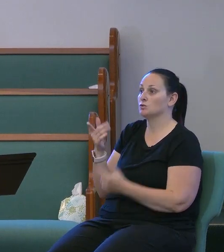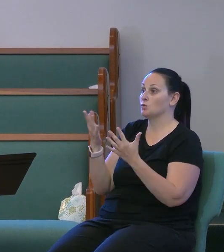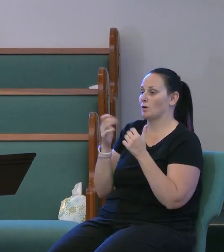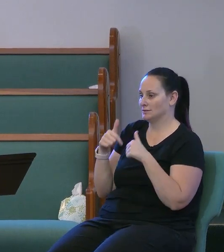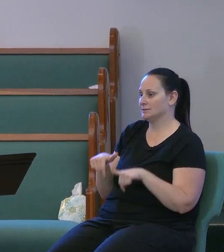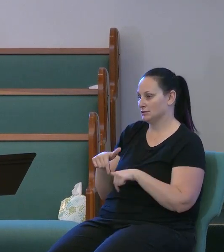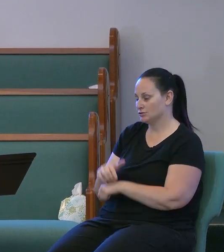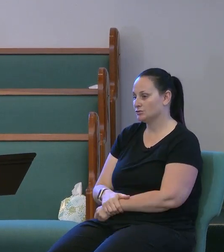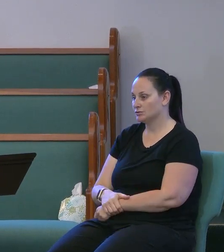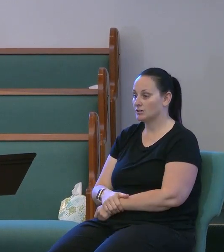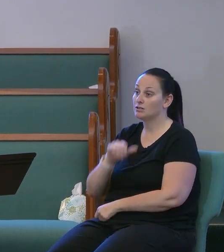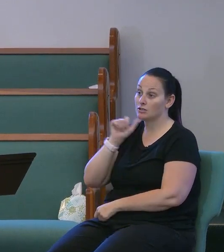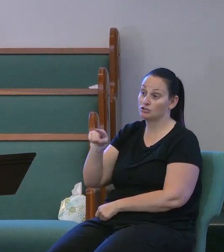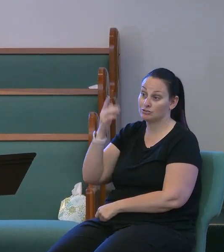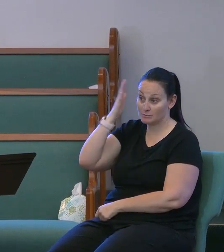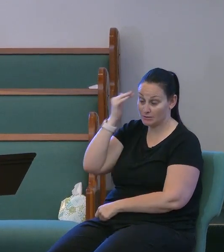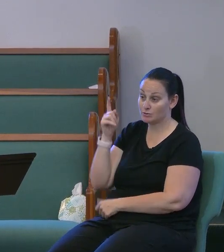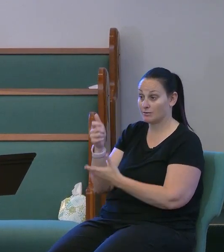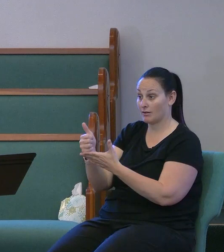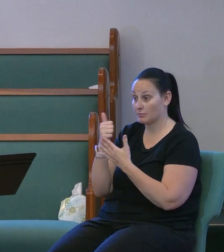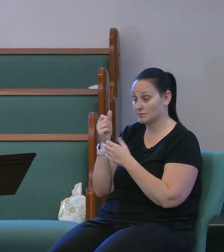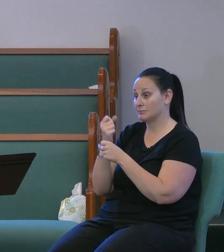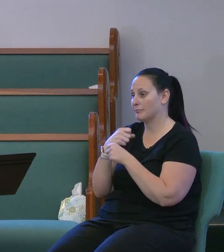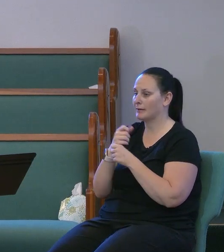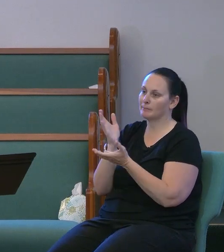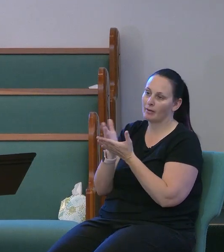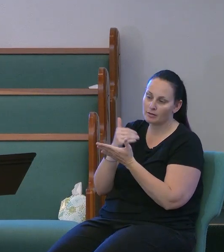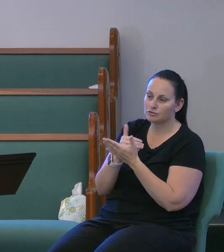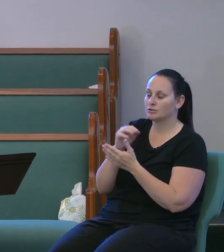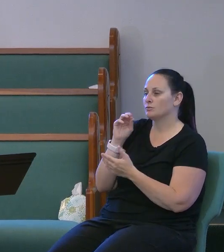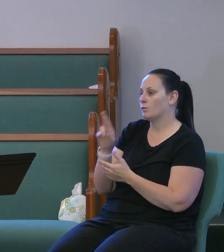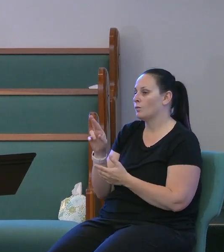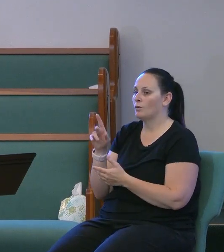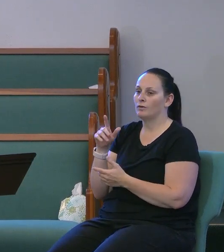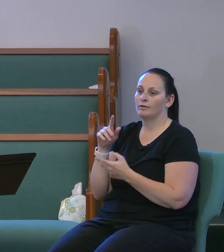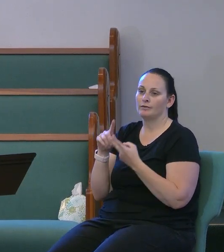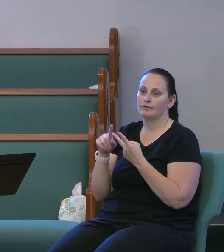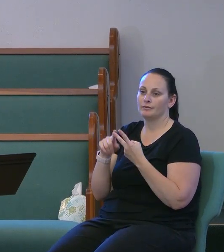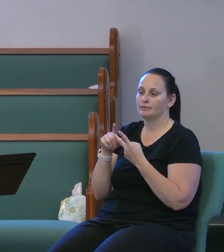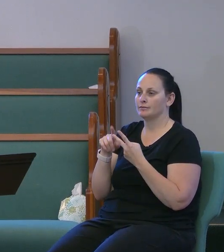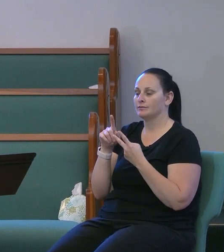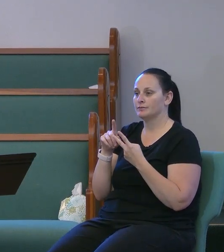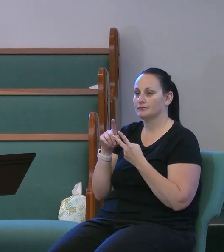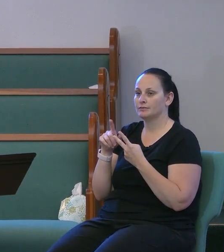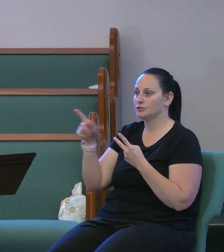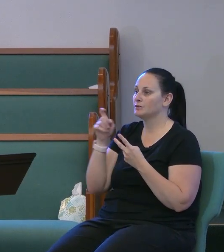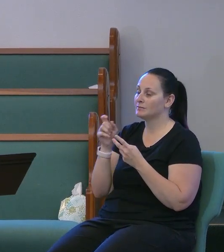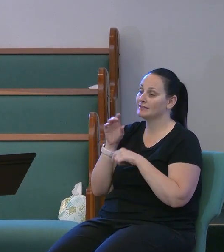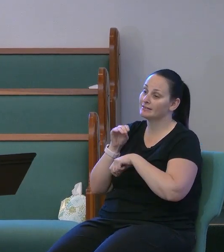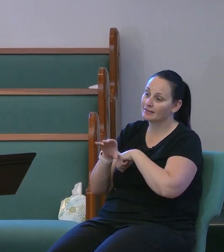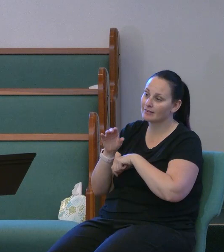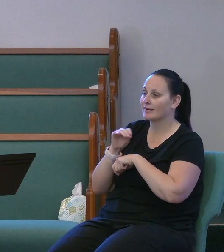here. Not just because you can help us make the budget or because you can be a